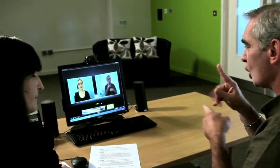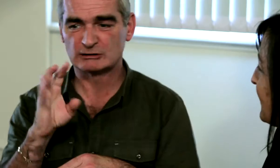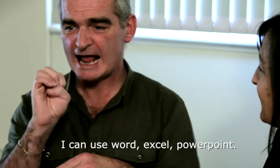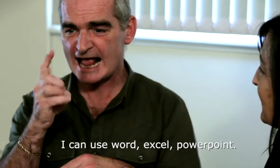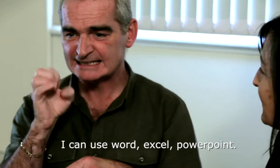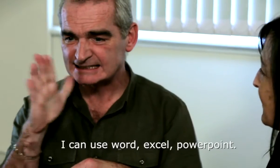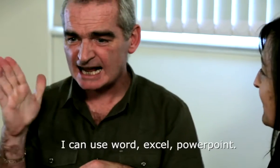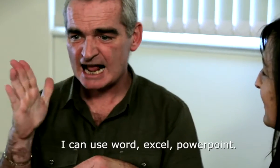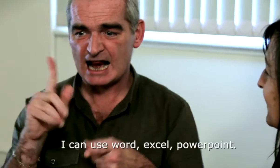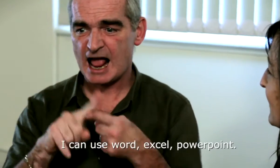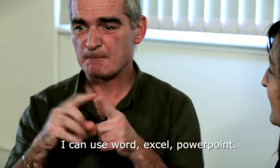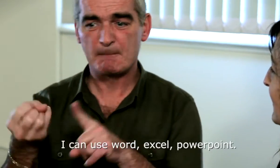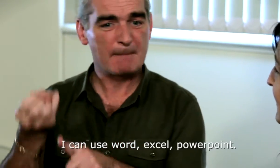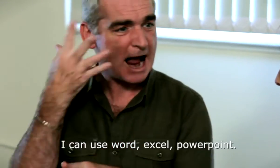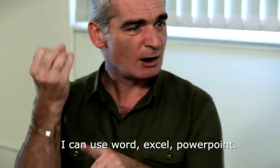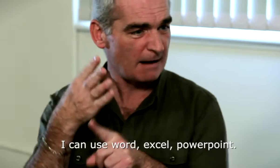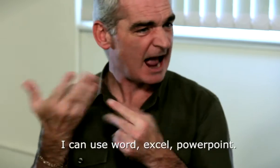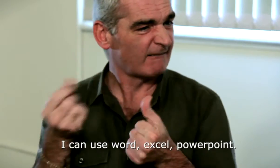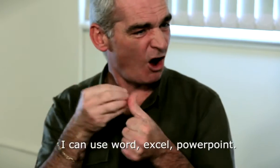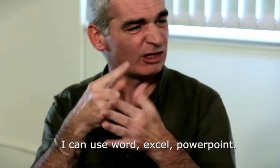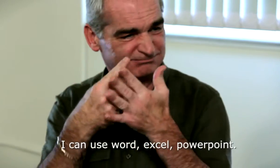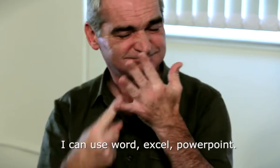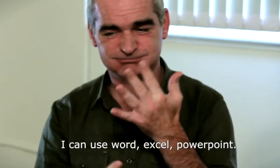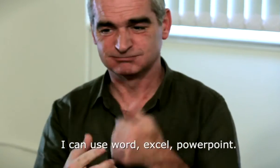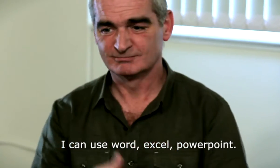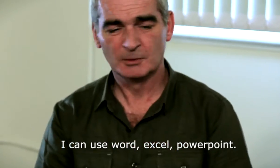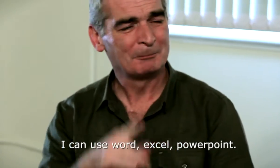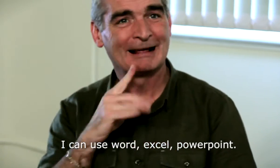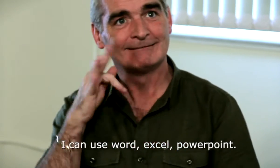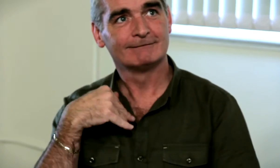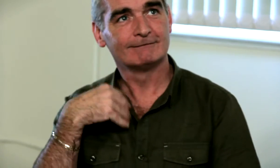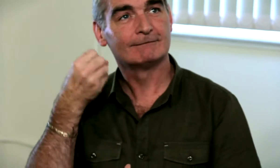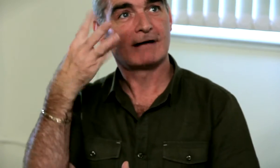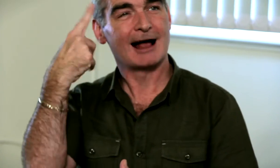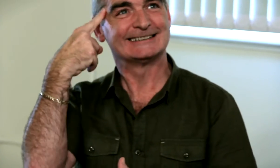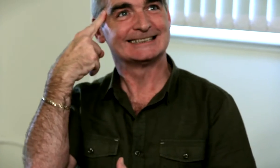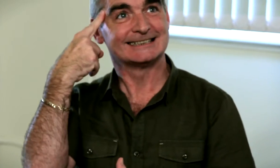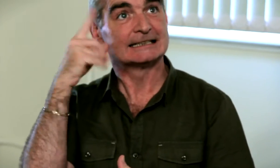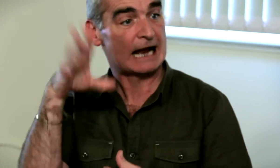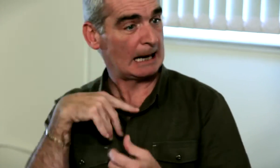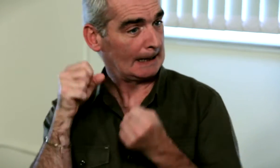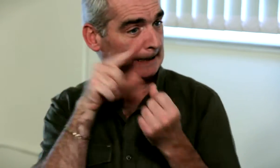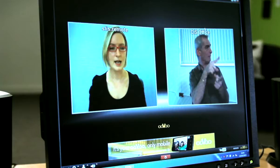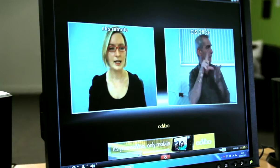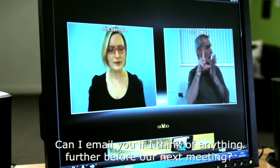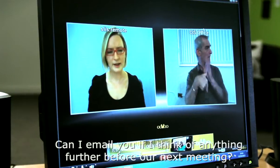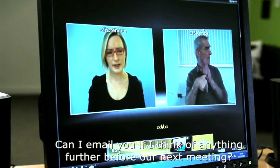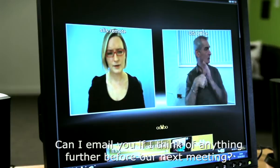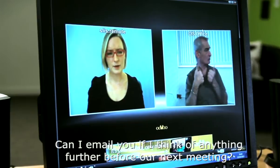I have skills in the likes of Microsoft Word, Excel and PowerPoint. And if I think of